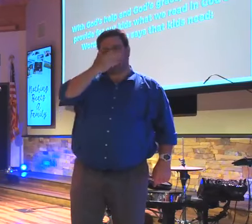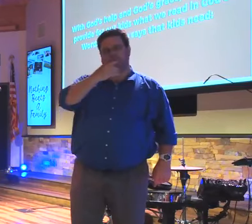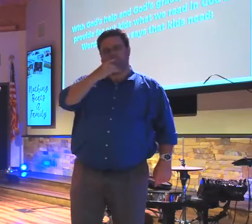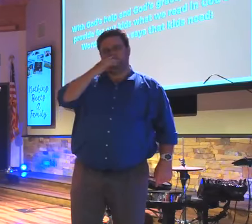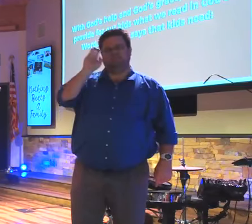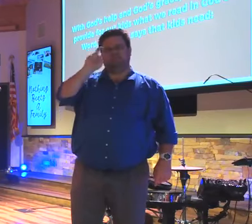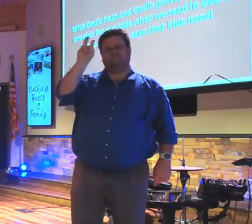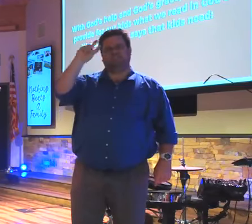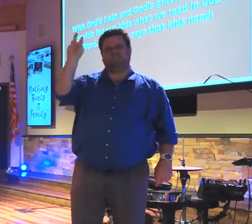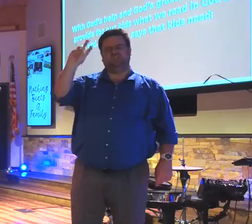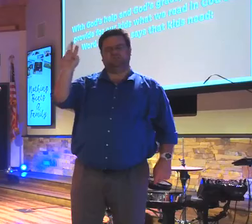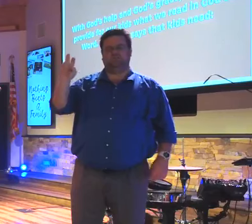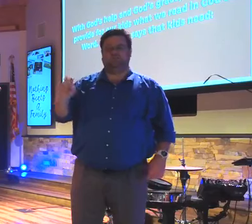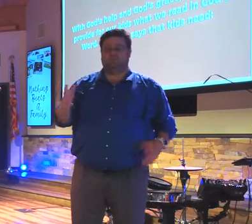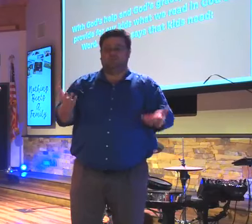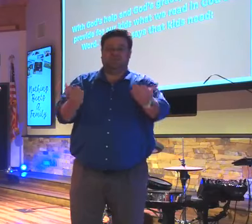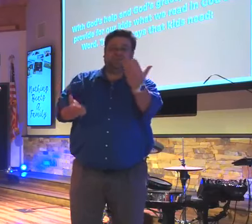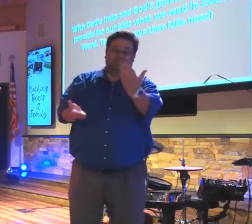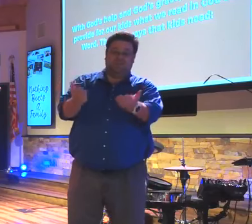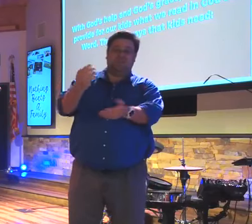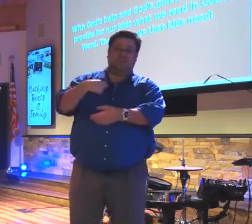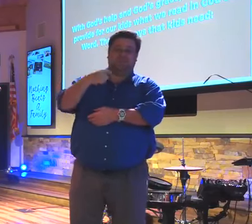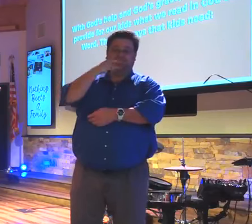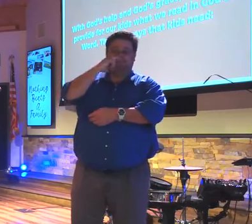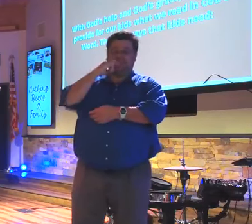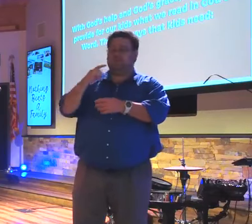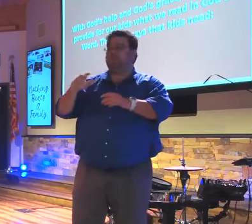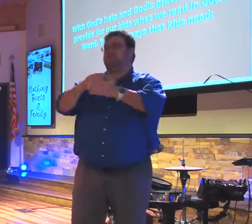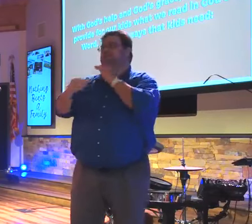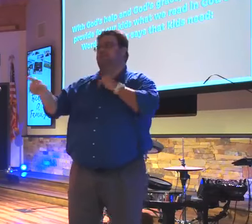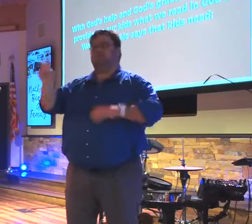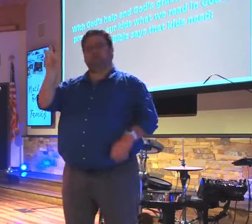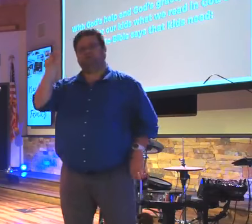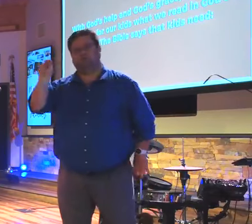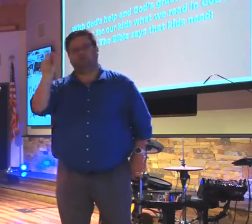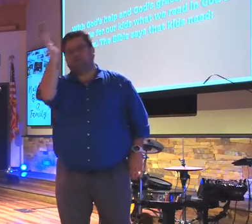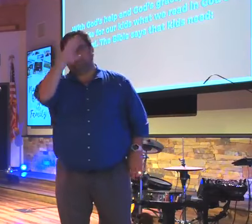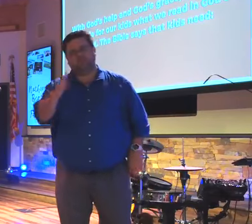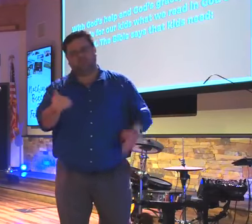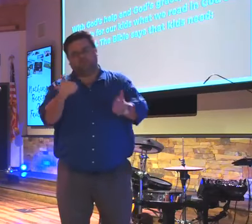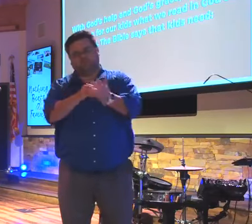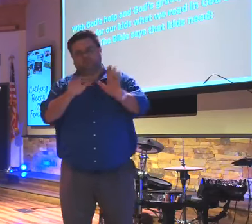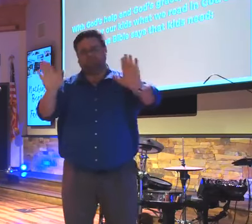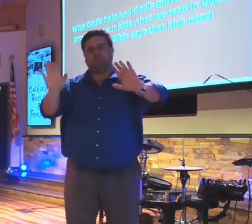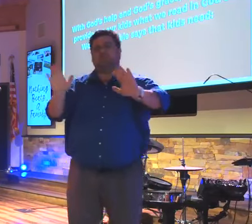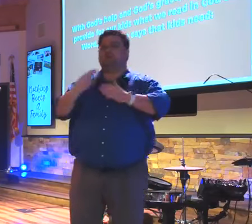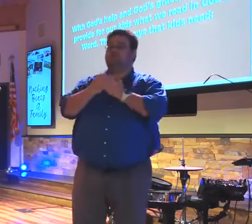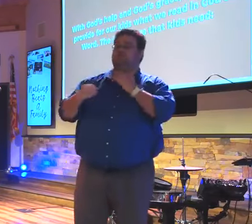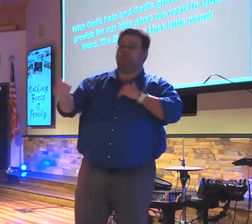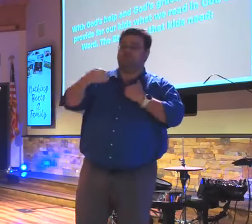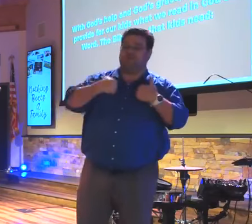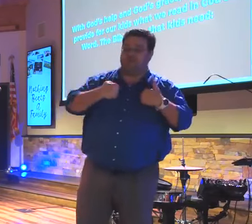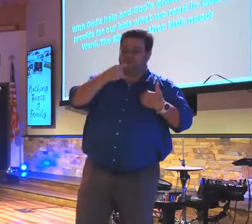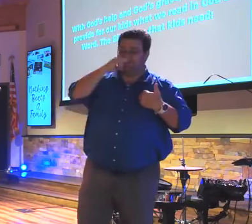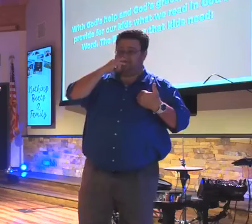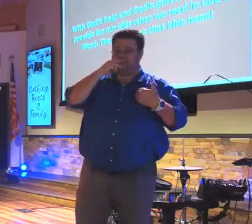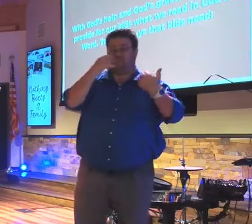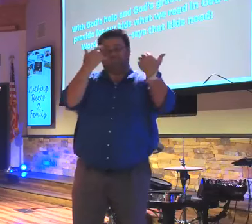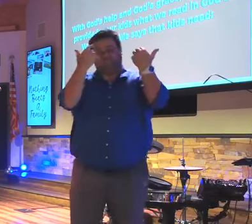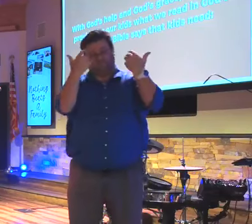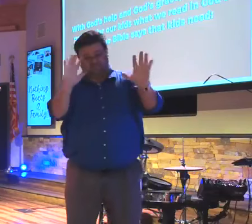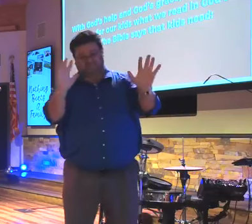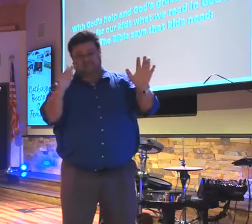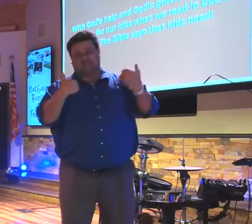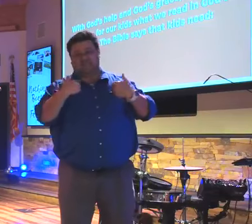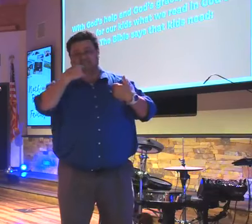Some of you are like, no, I'm never having kids again. All right. If you're here, you might have kids. If you've already had your kids,